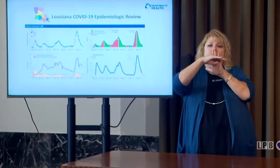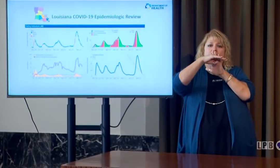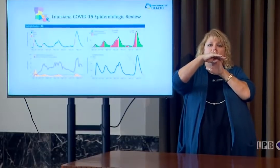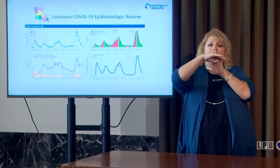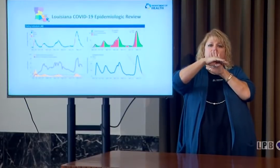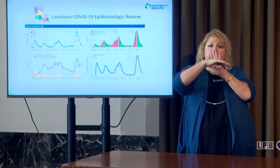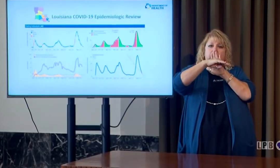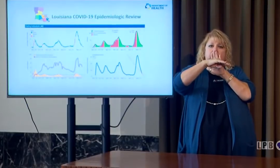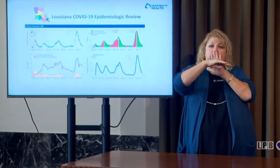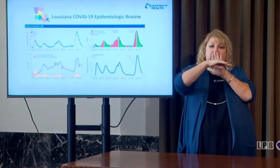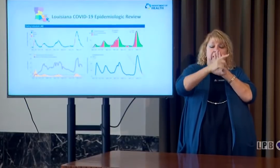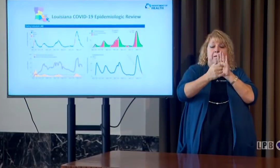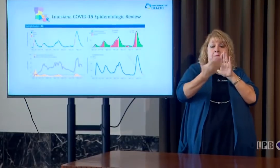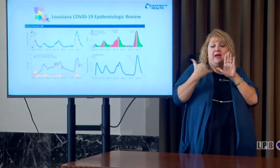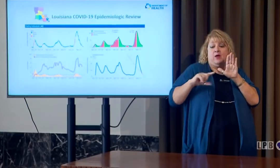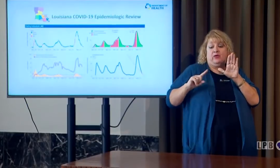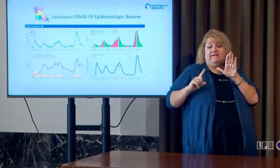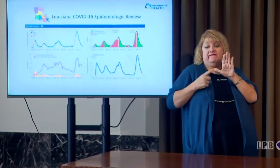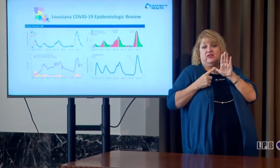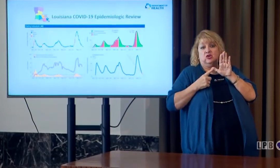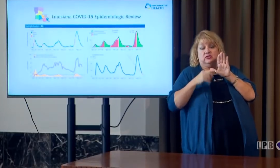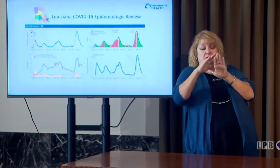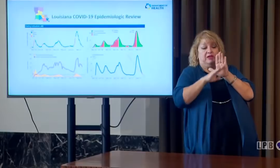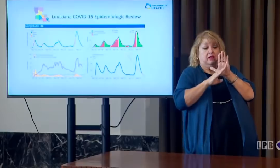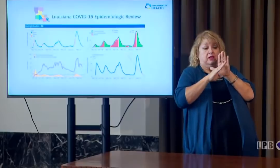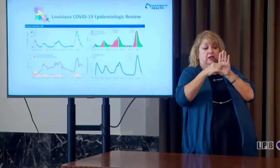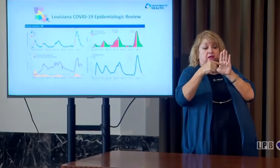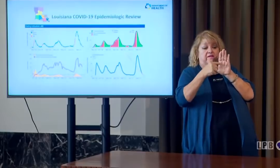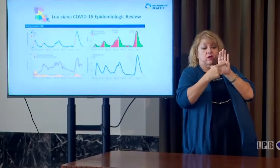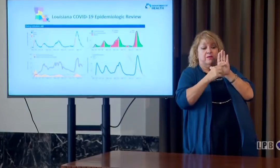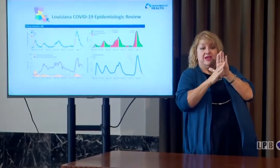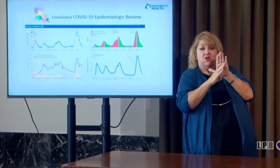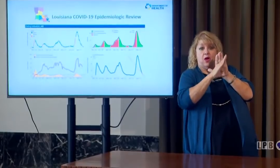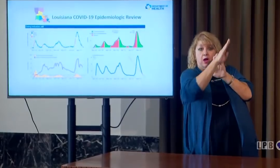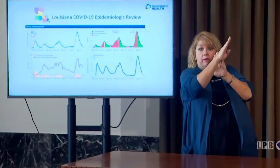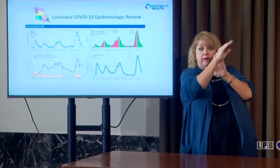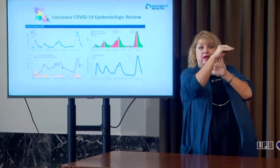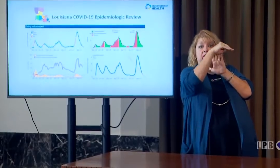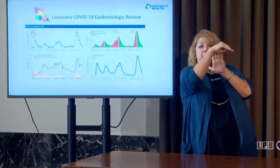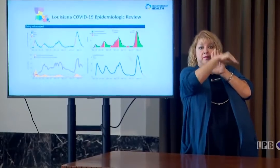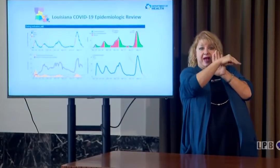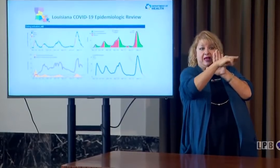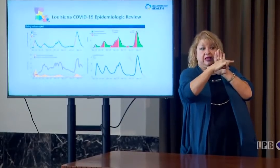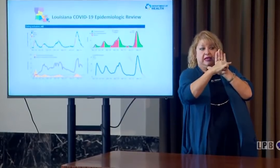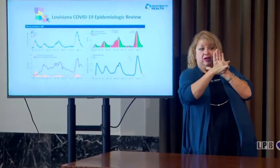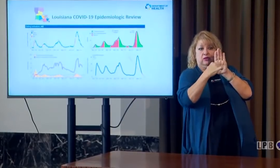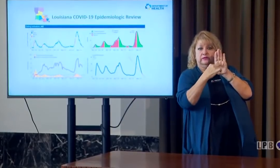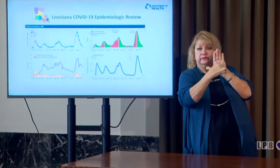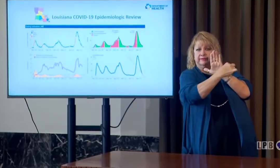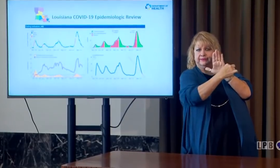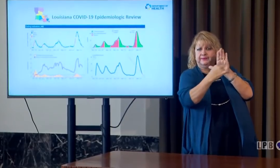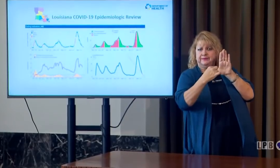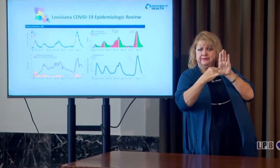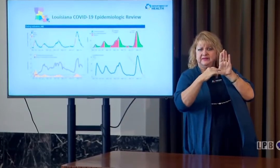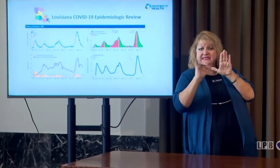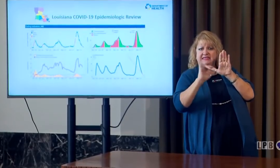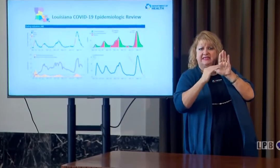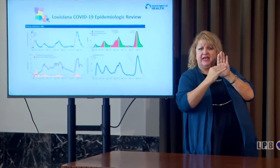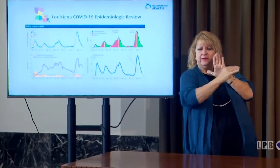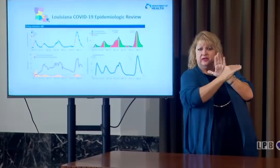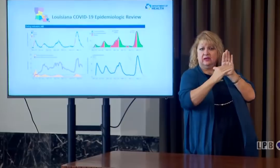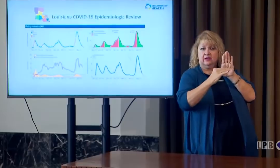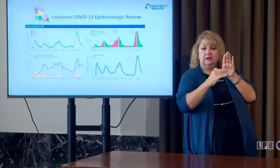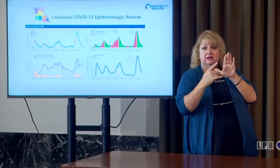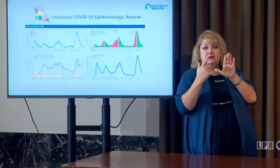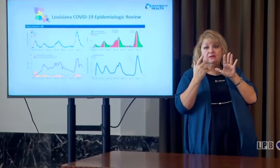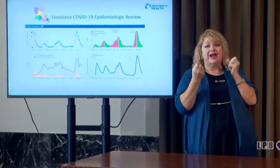the dawn of this surge, essentially recovered the losses that we suffered during the surge in terms of number of